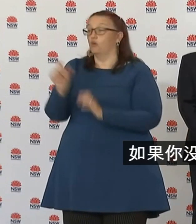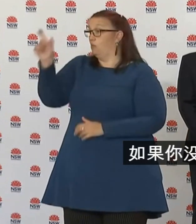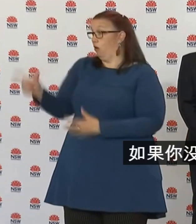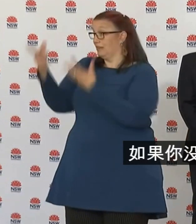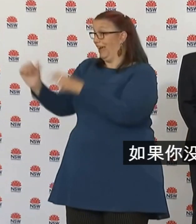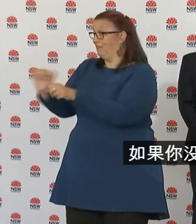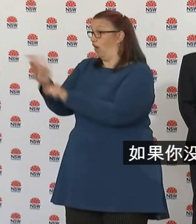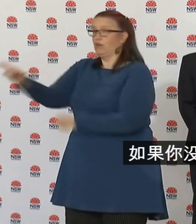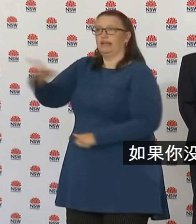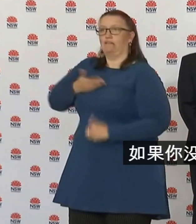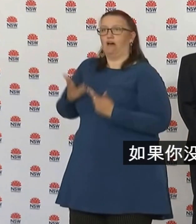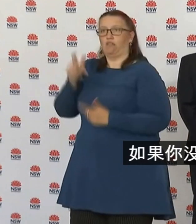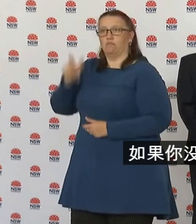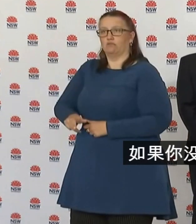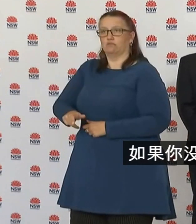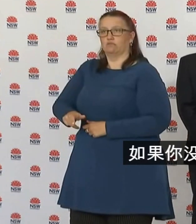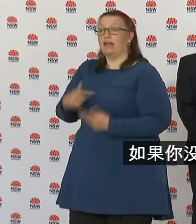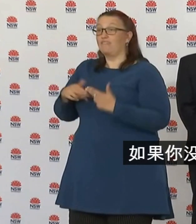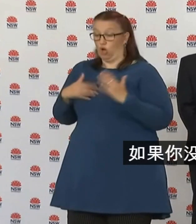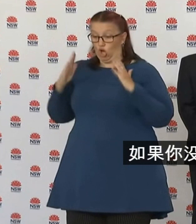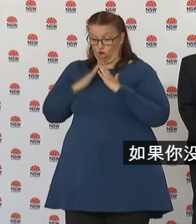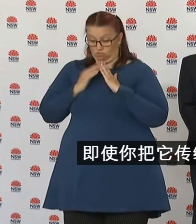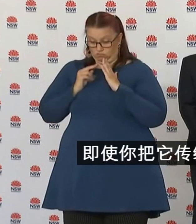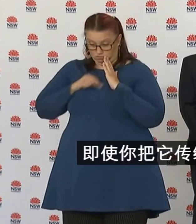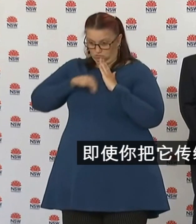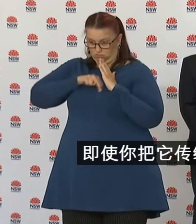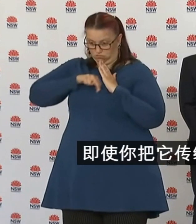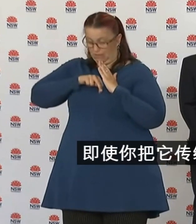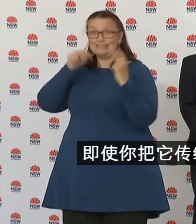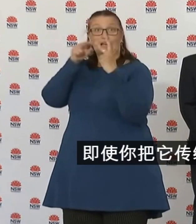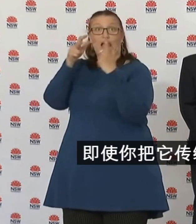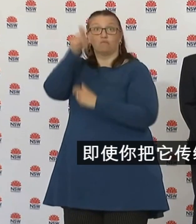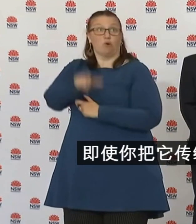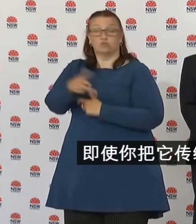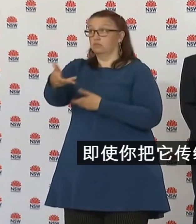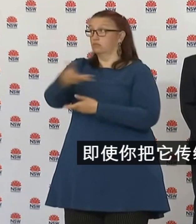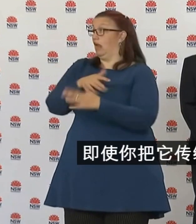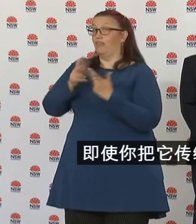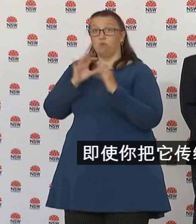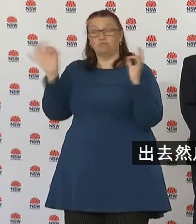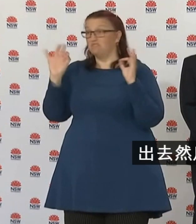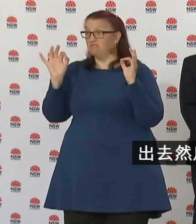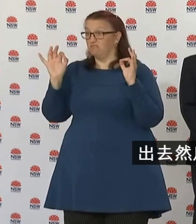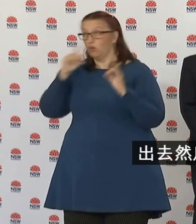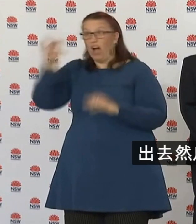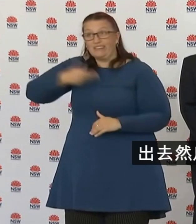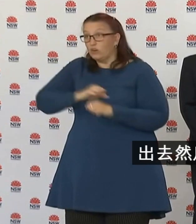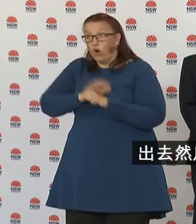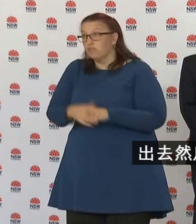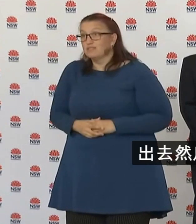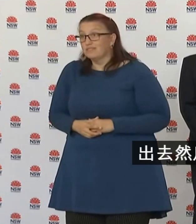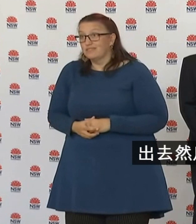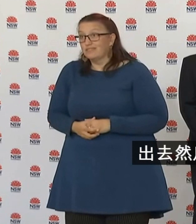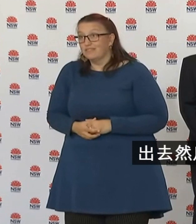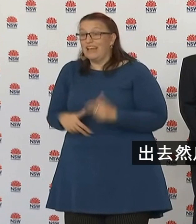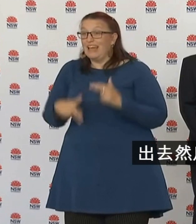There is no possibility of transmitting it if you do not have contact. And even if you transmit it to your household, if your household hasn't been out, then you won't transmit